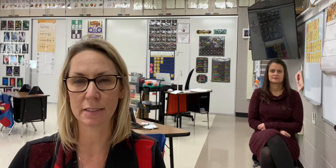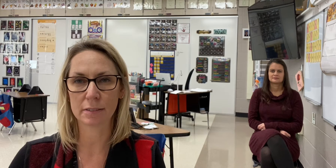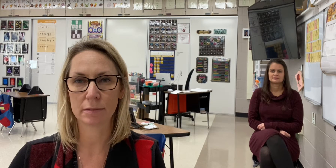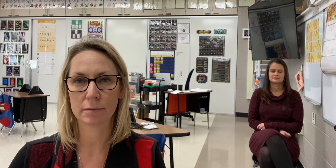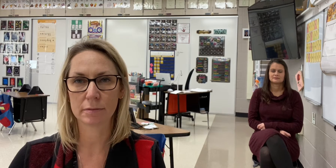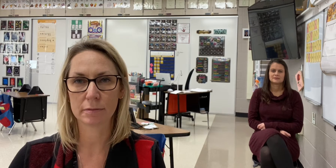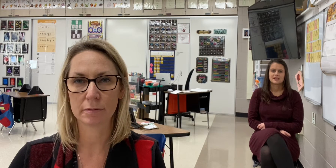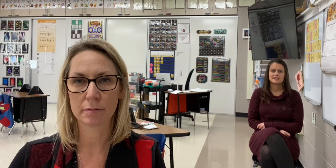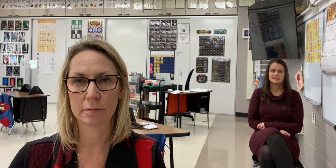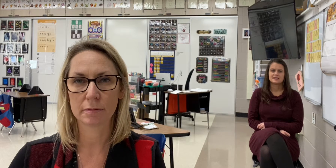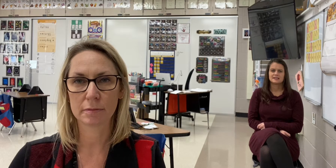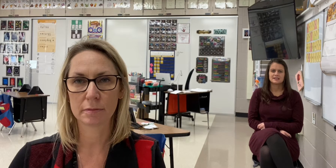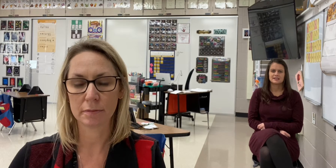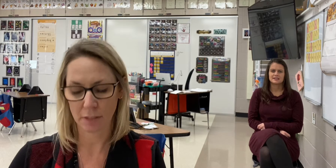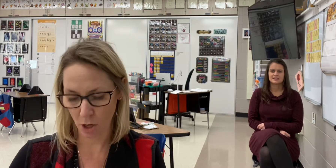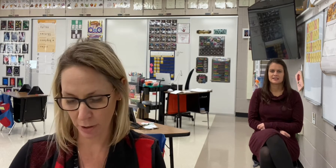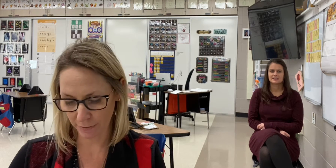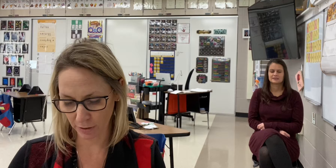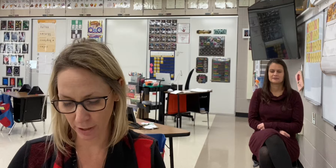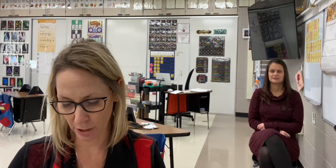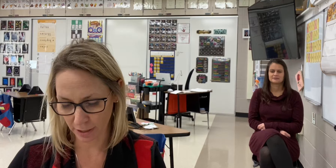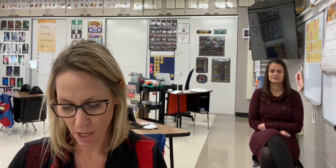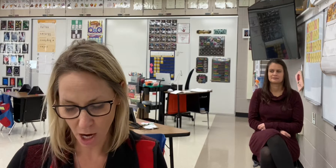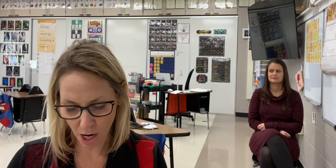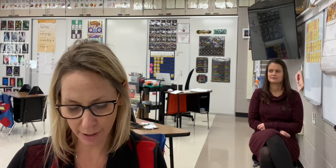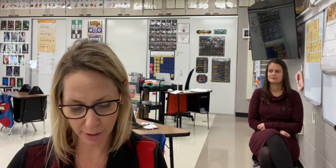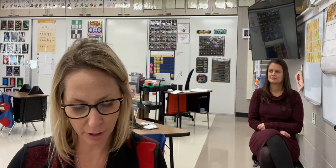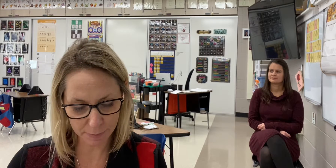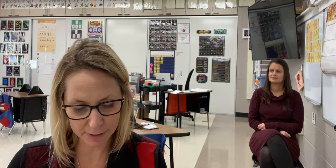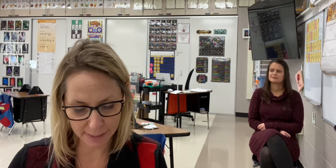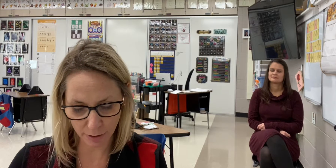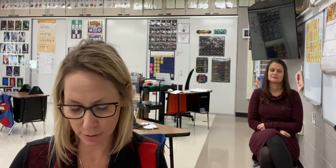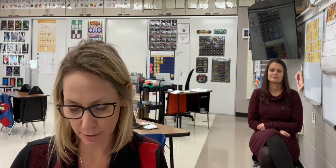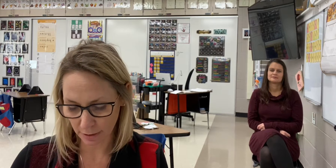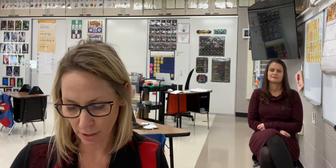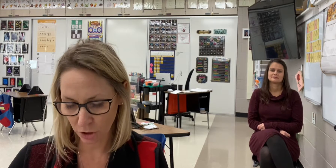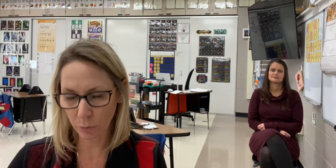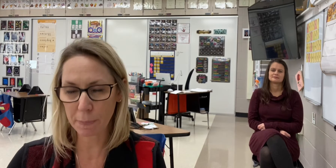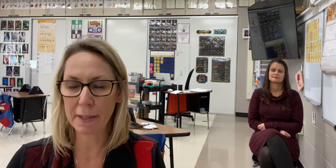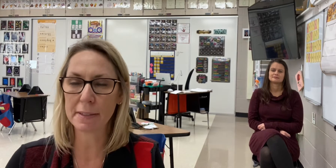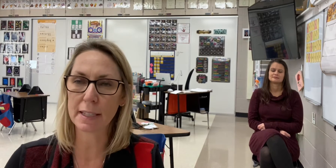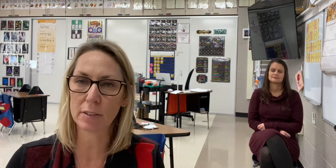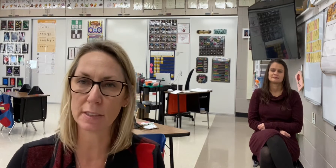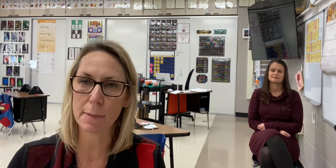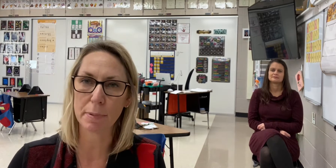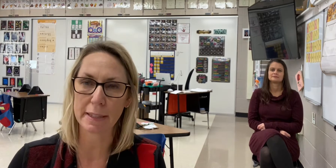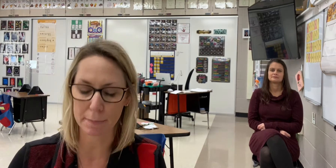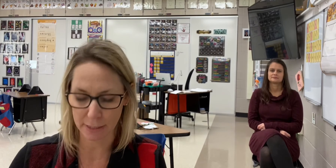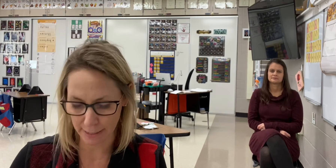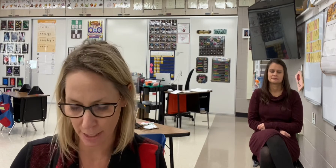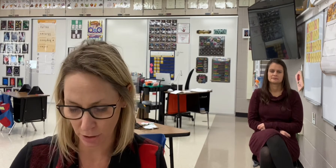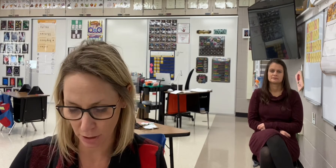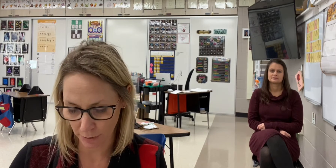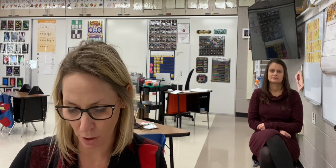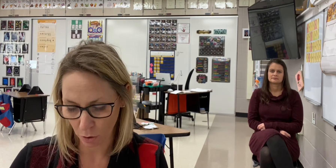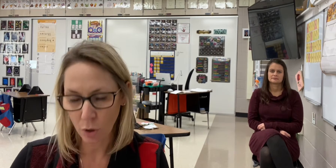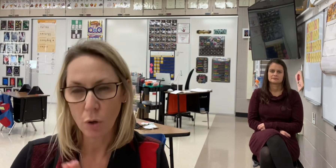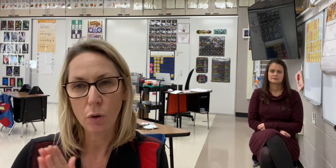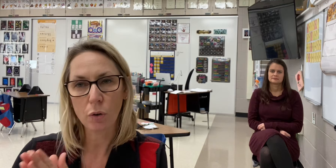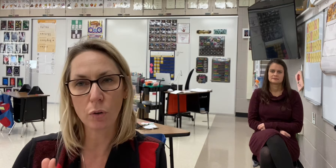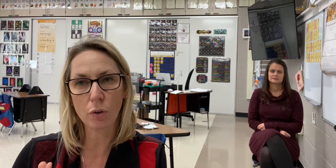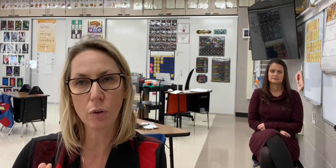distant. Distant. Okay, very good. All right, here come the sounds. You'll repeat the sounds and then blend them together. Here we